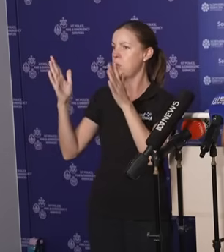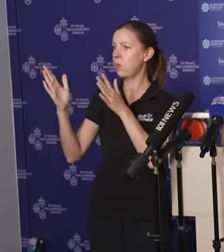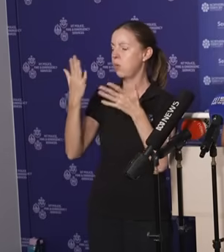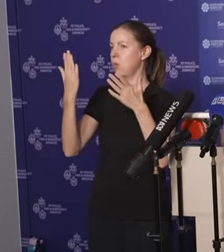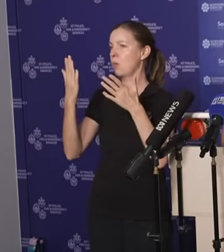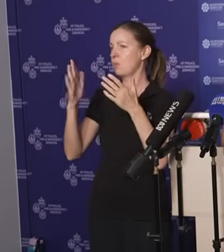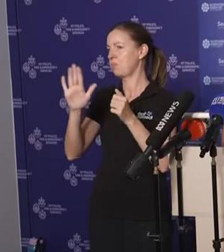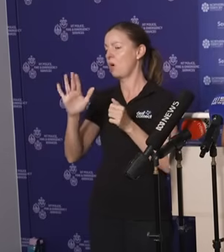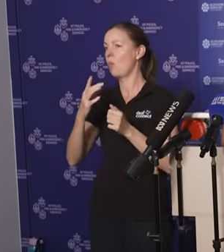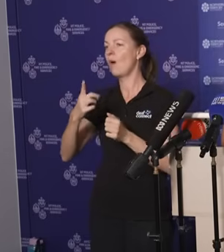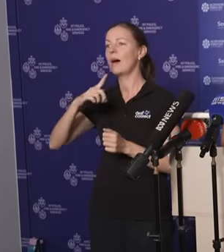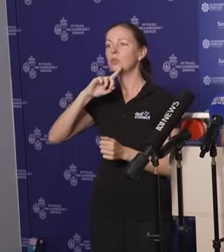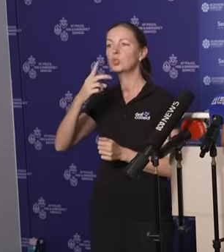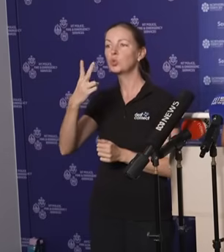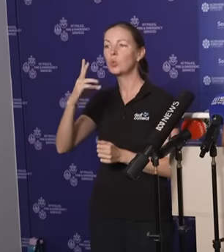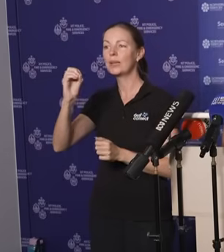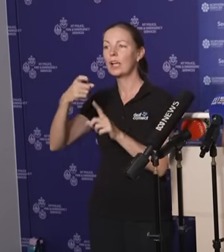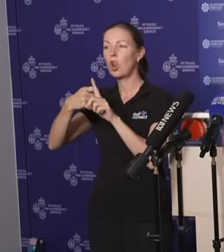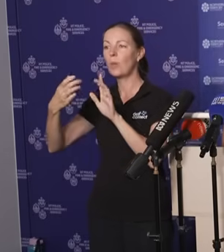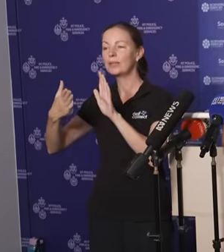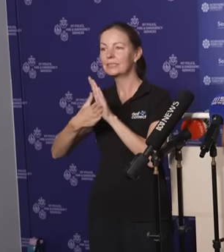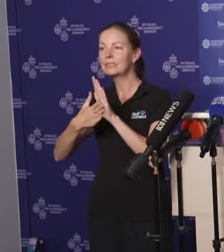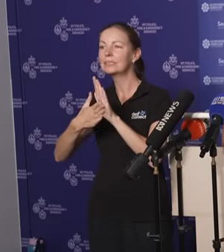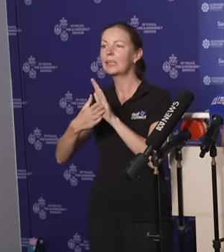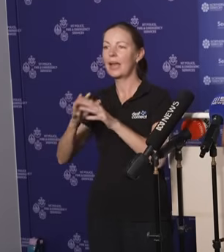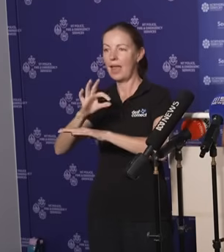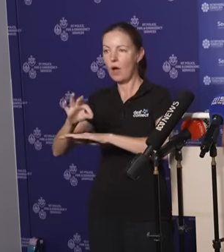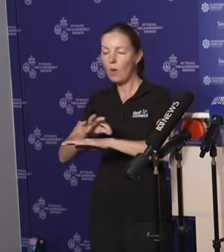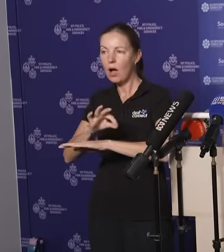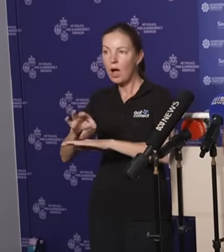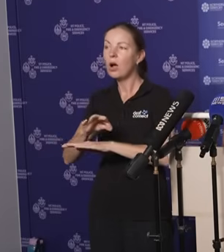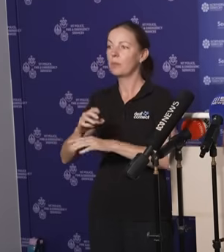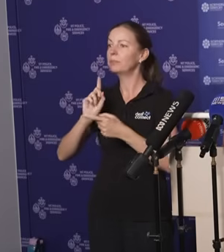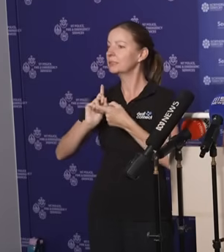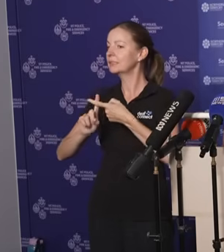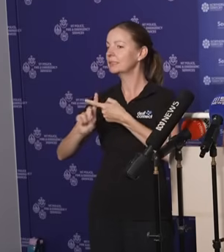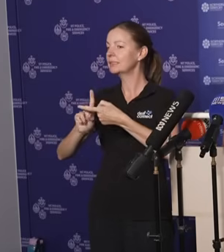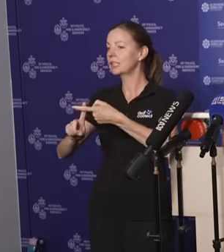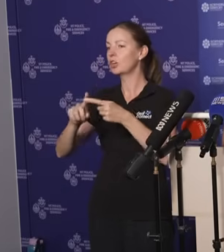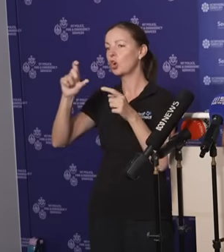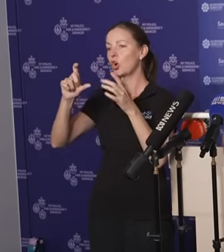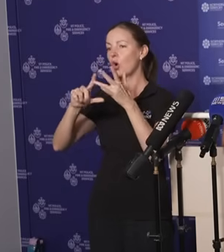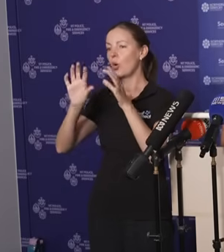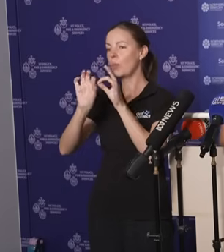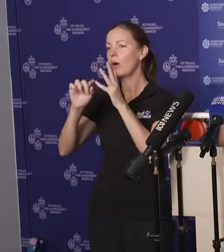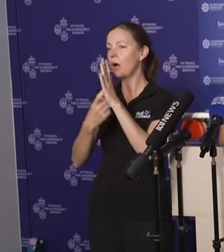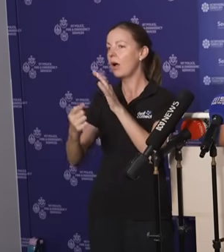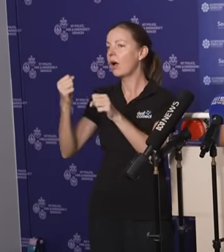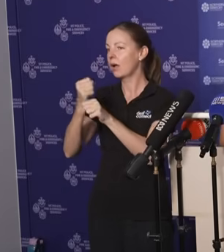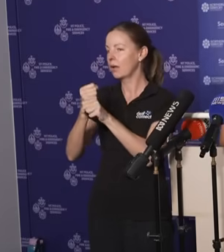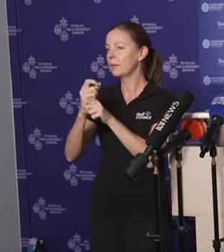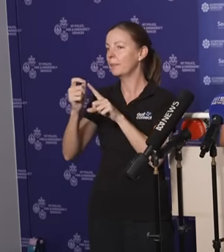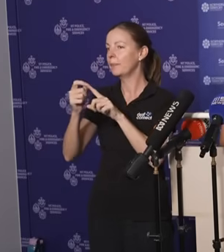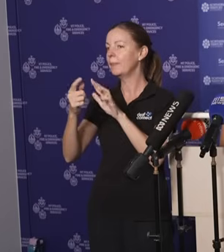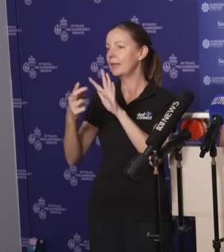to 120 kilometres per hour, are continuing on the Coburg Peninsula today. Can you repeat that? Yep. Early